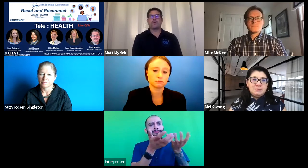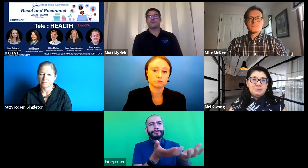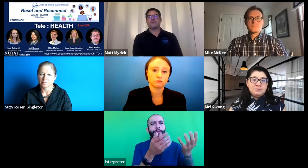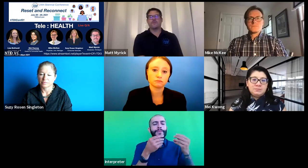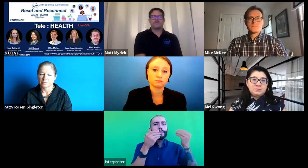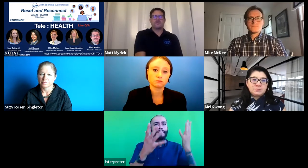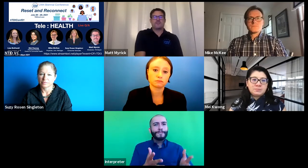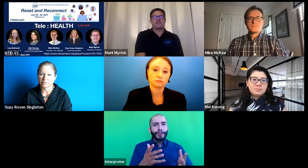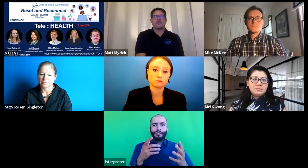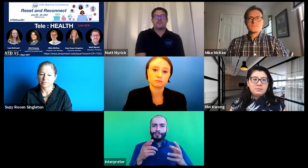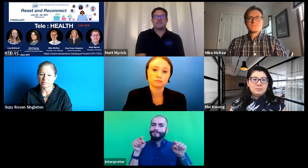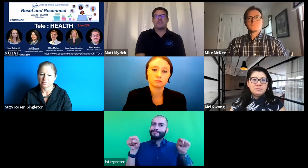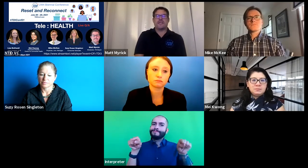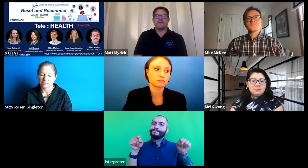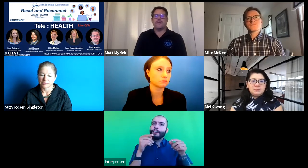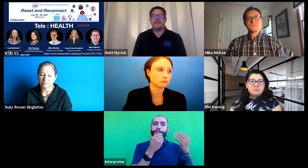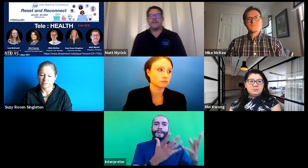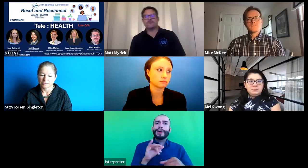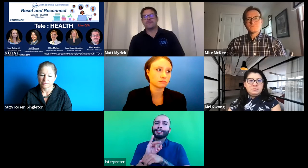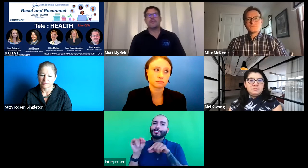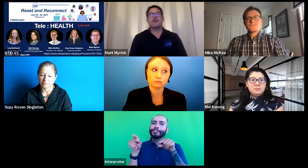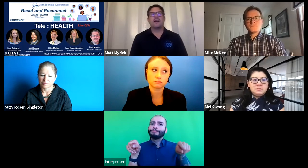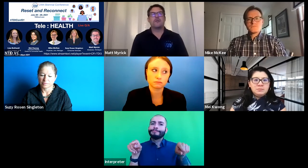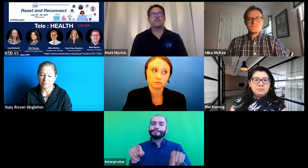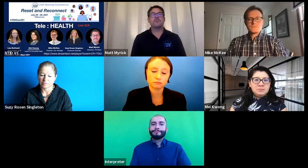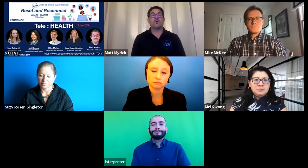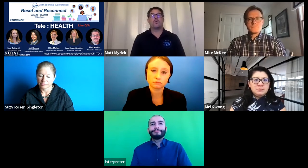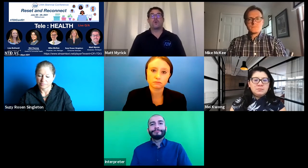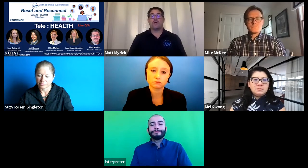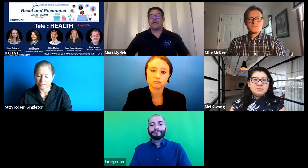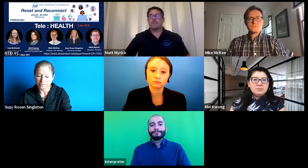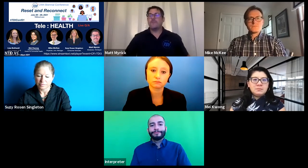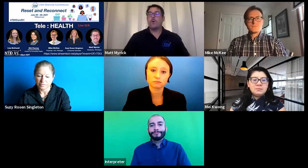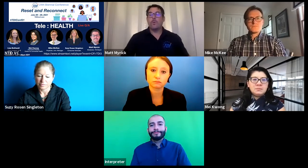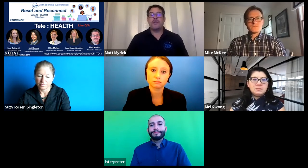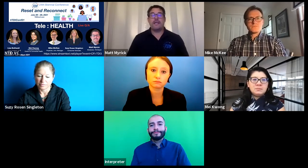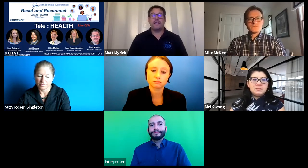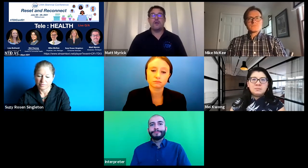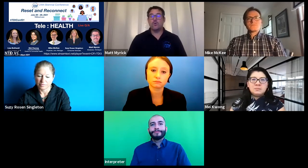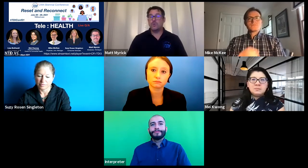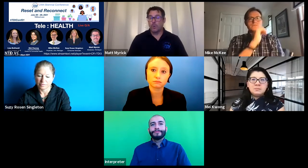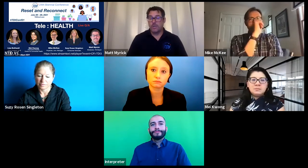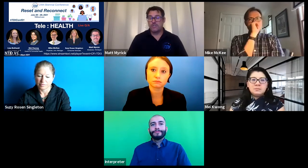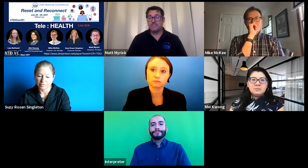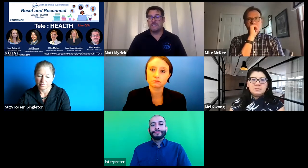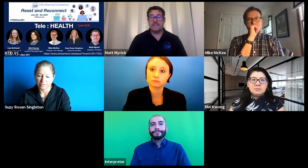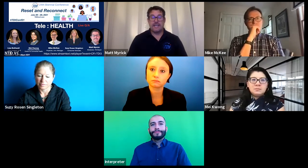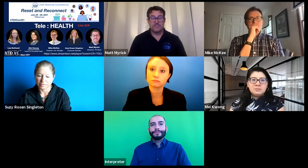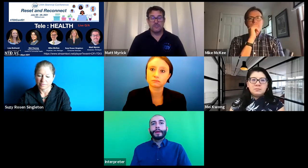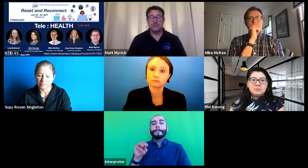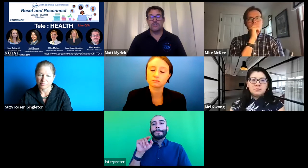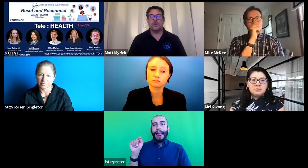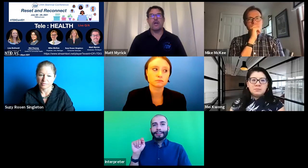Okay, wonderful. Thank you, Mi. So before we go to questions